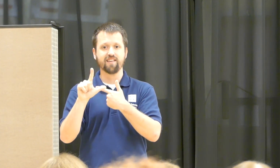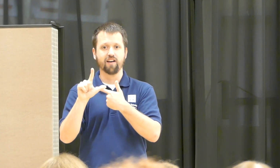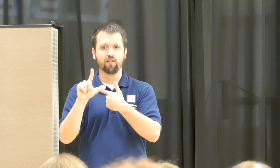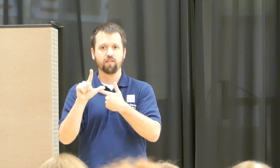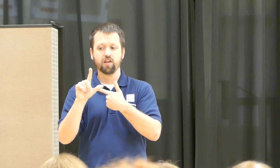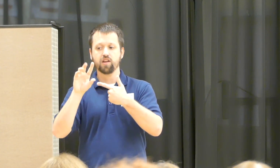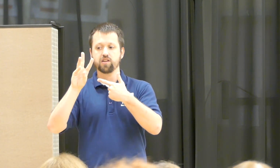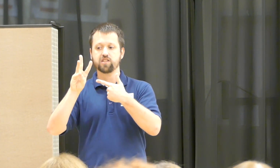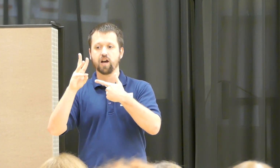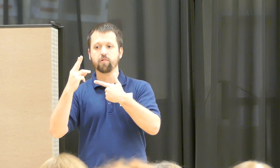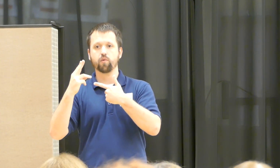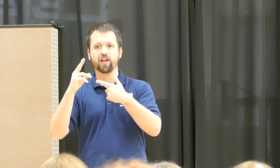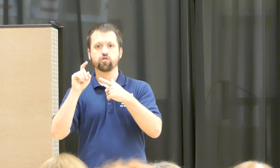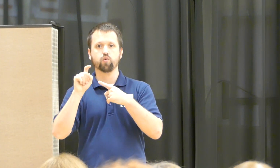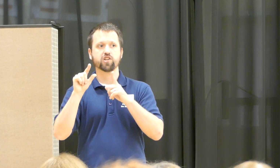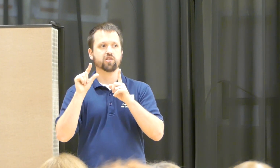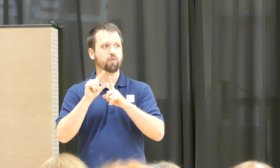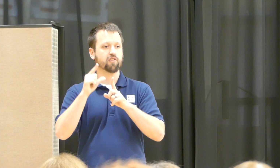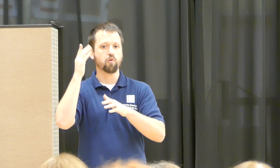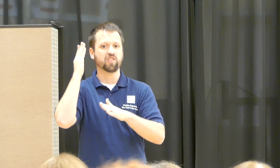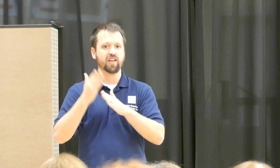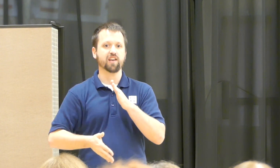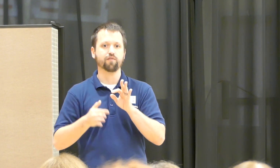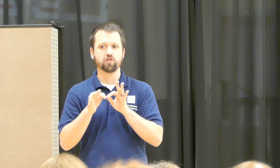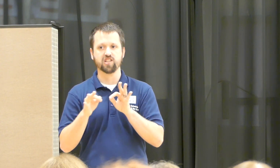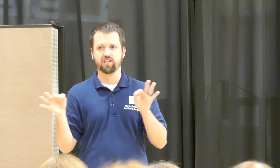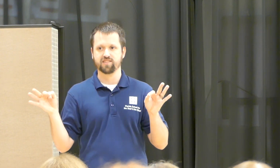ASL, WH question words go at the end of your sentence.